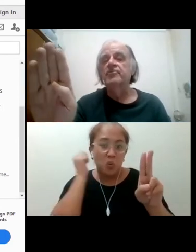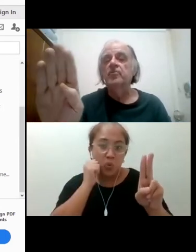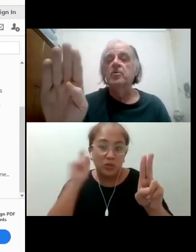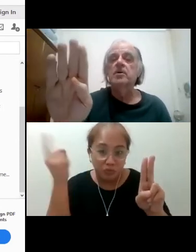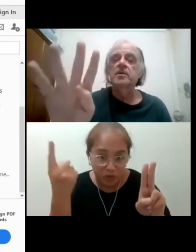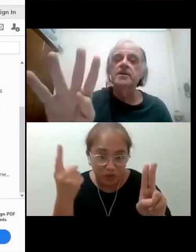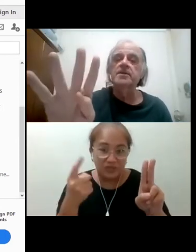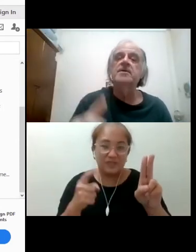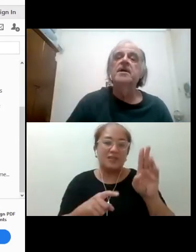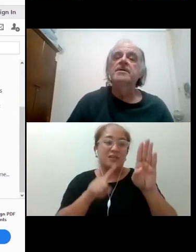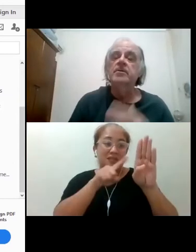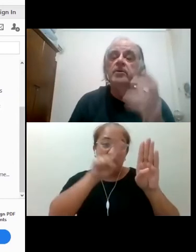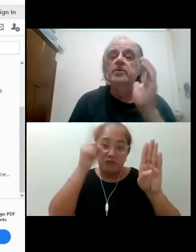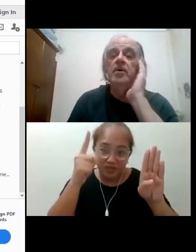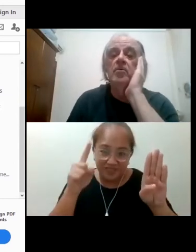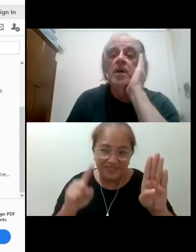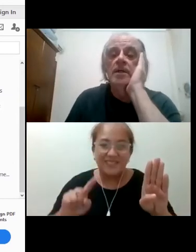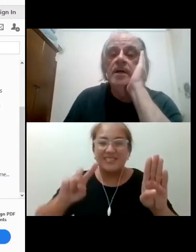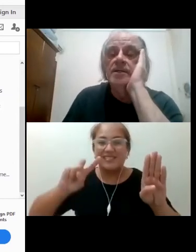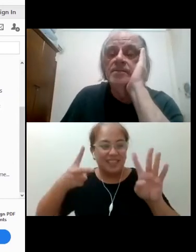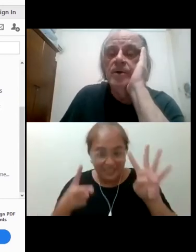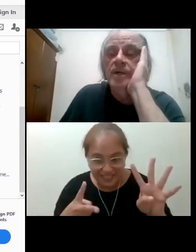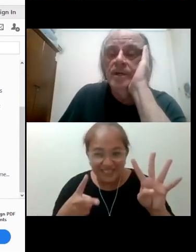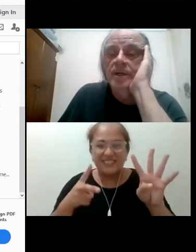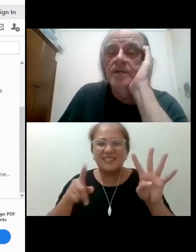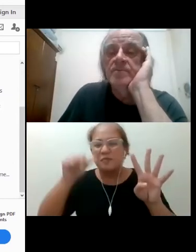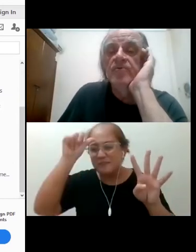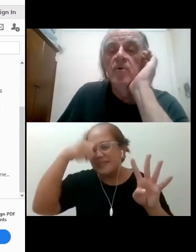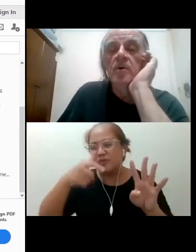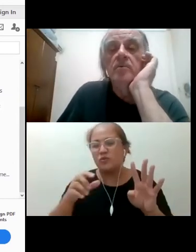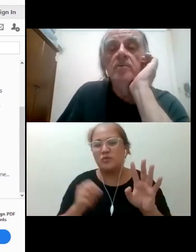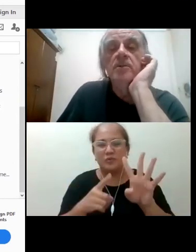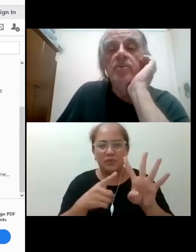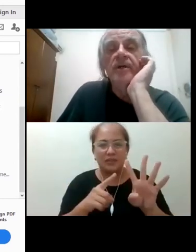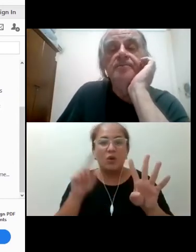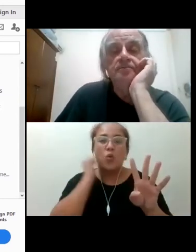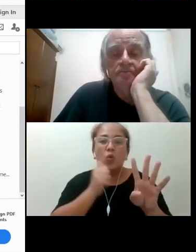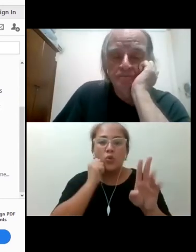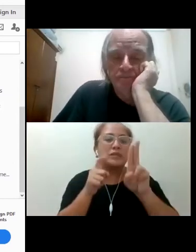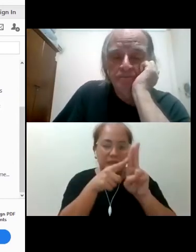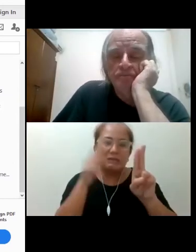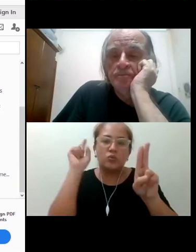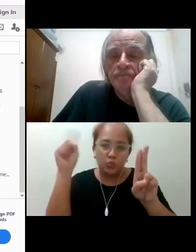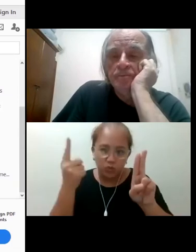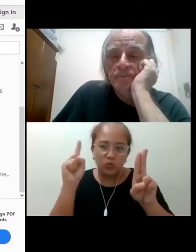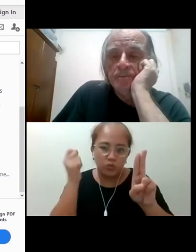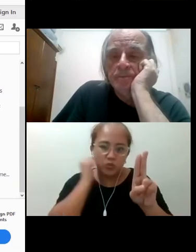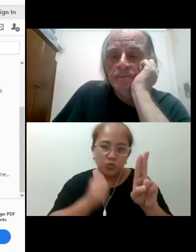always before this. So you know non-spread is before spread.